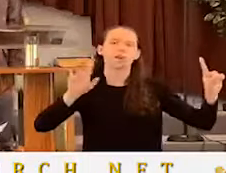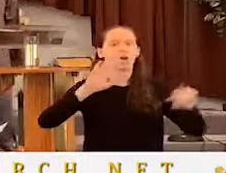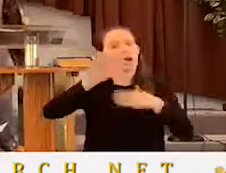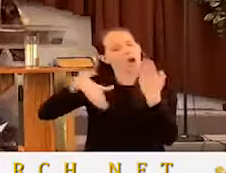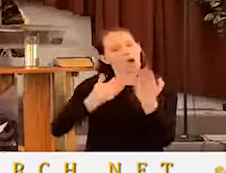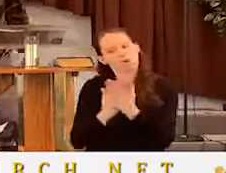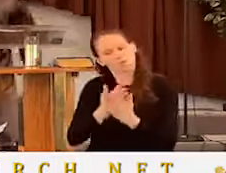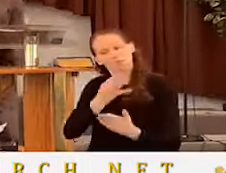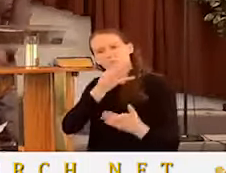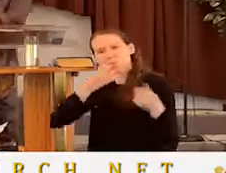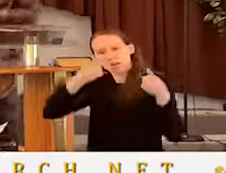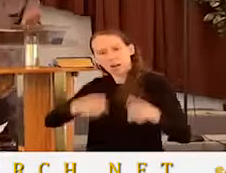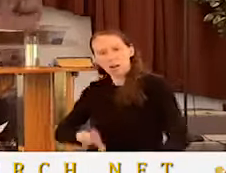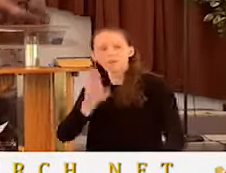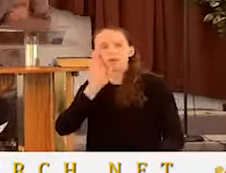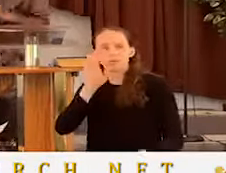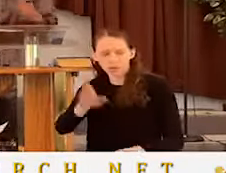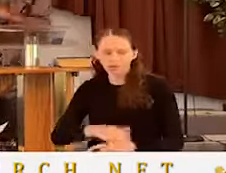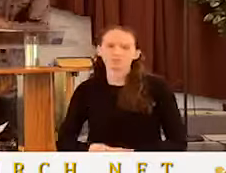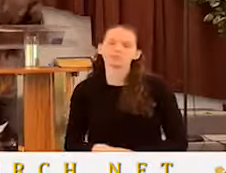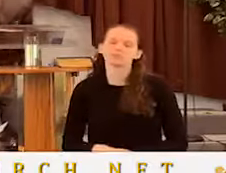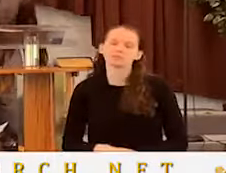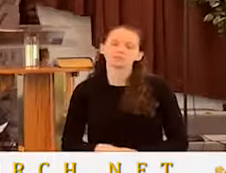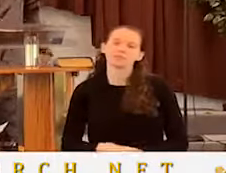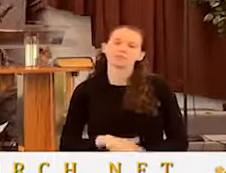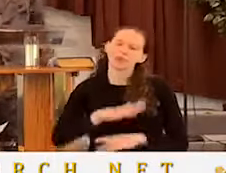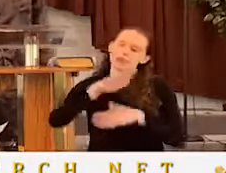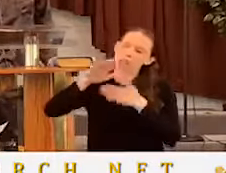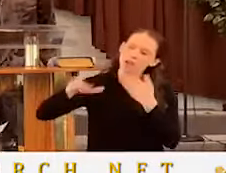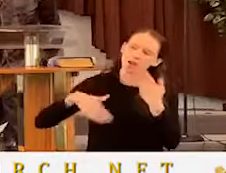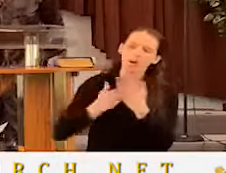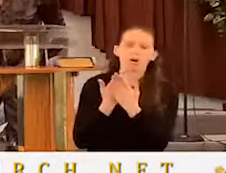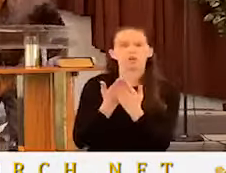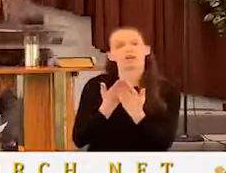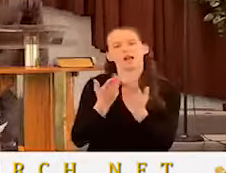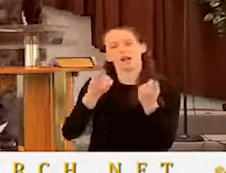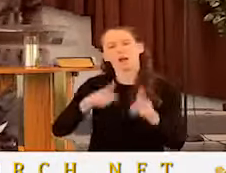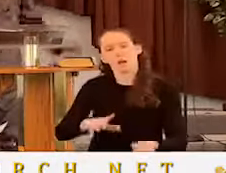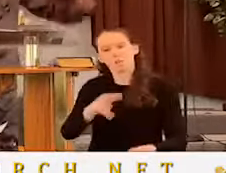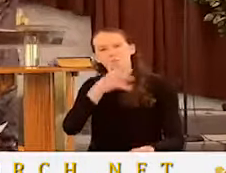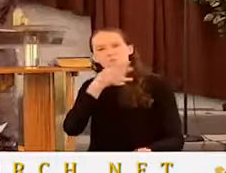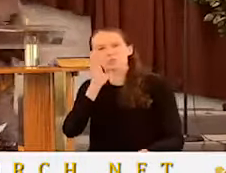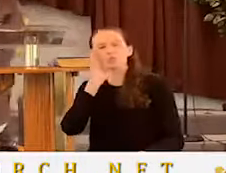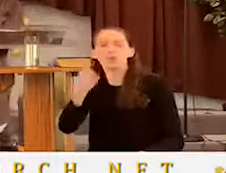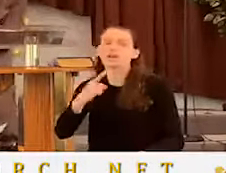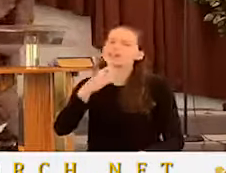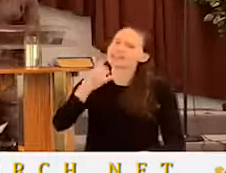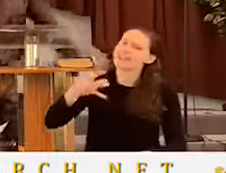yeah.